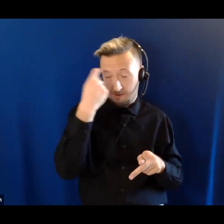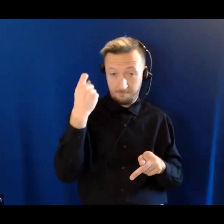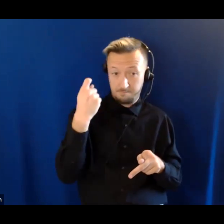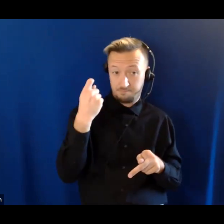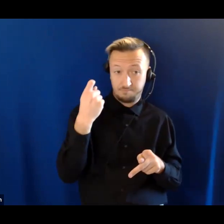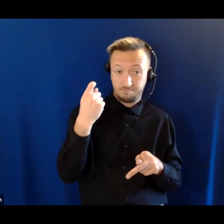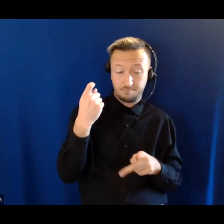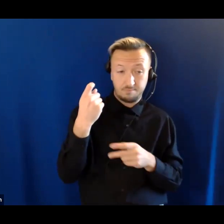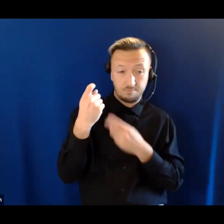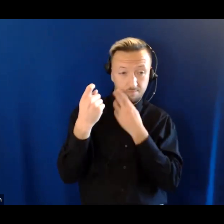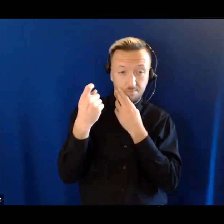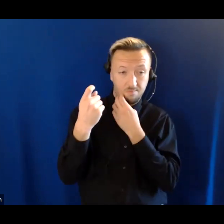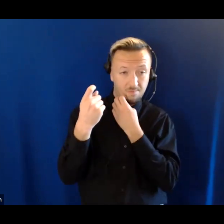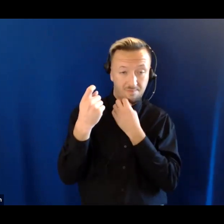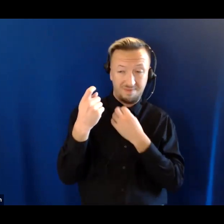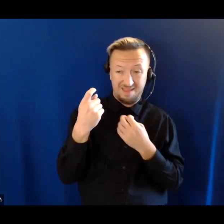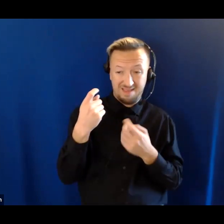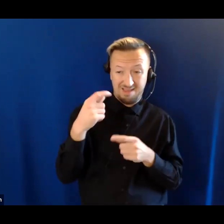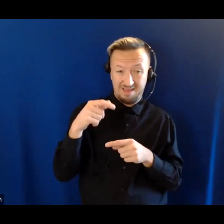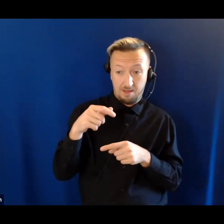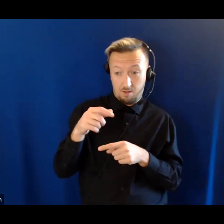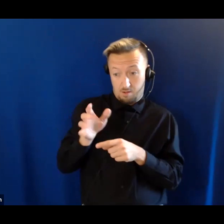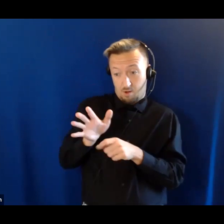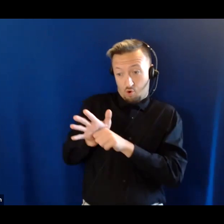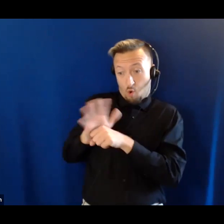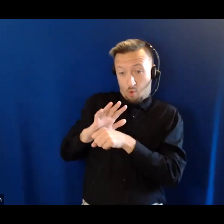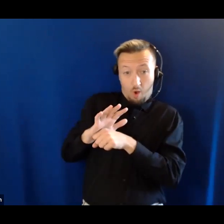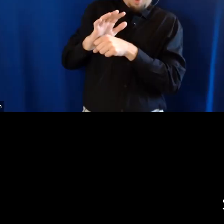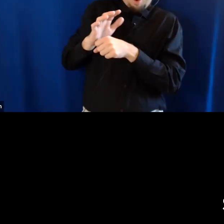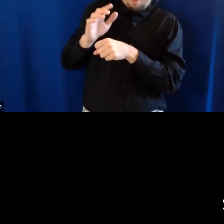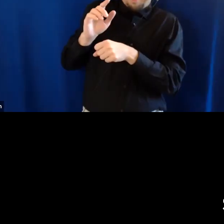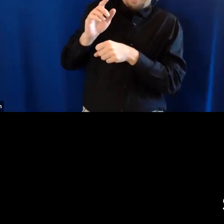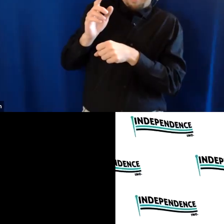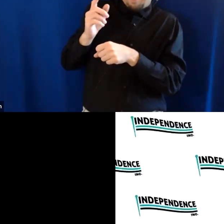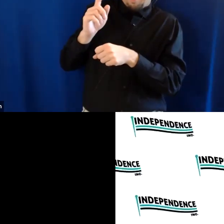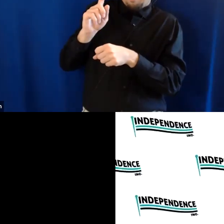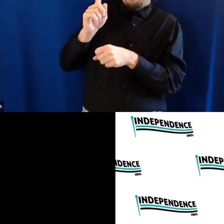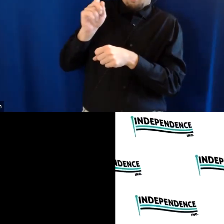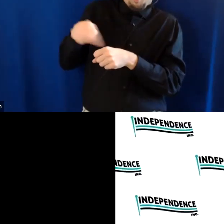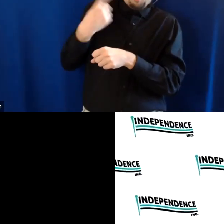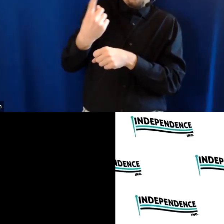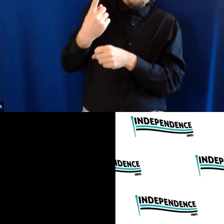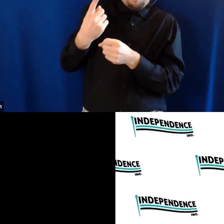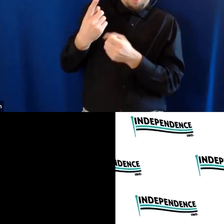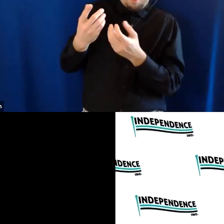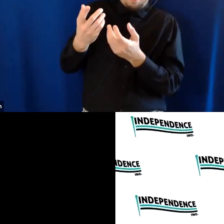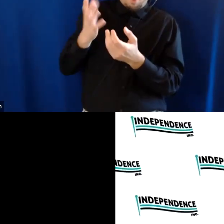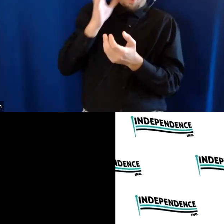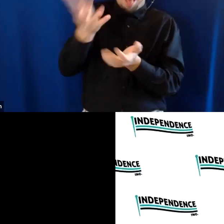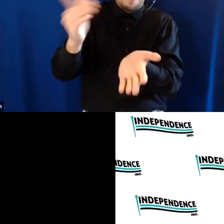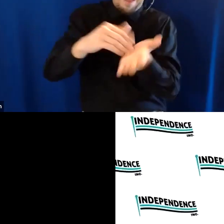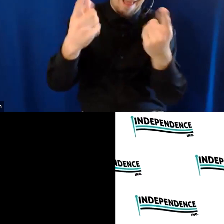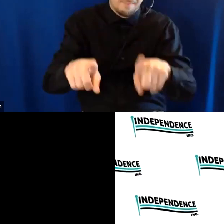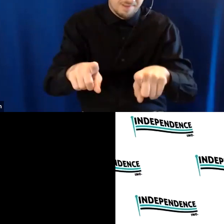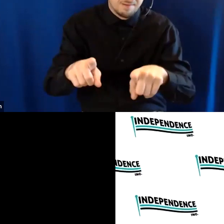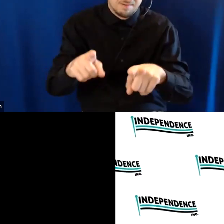imagine, you know, this is not going to be the only pandemic we face. This is not going to be the only situation like this that occurs. We